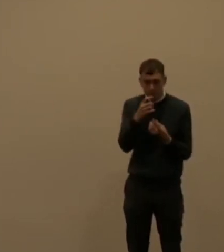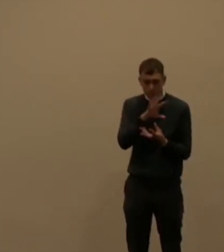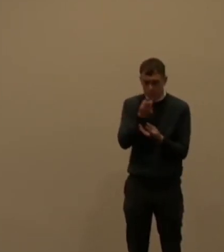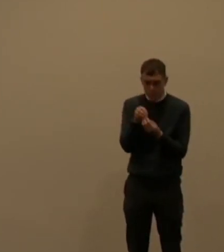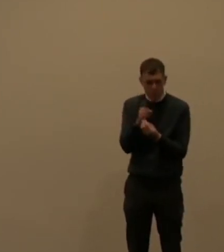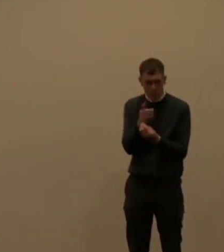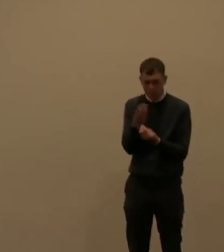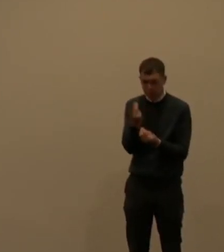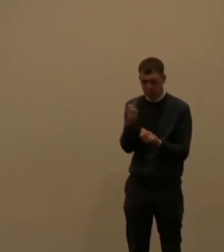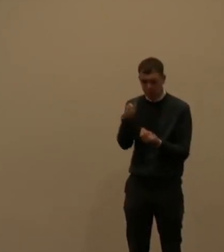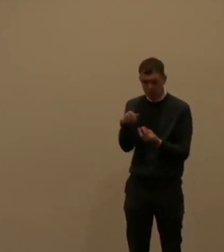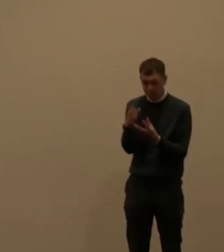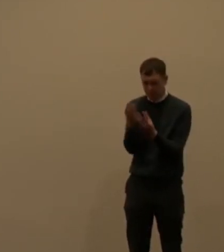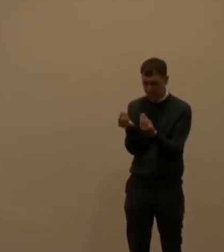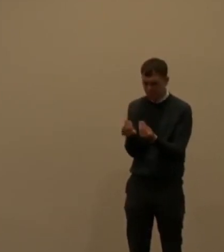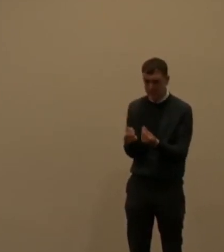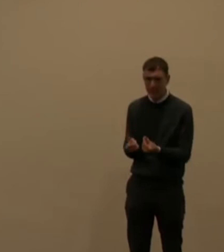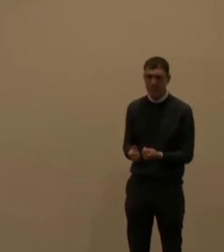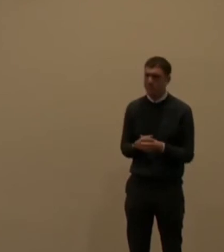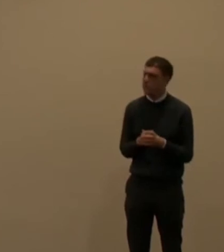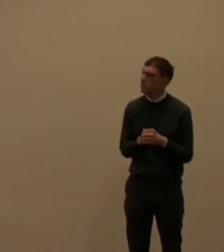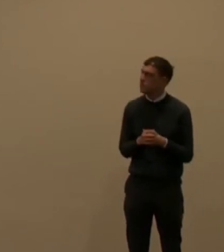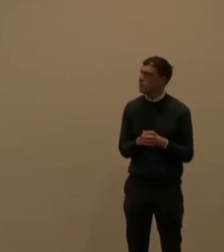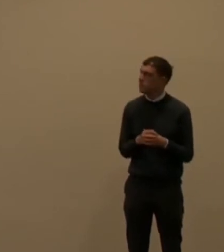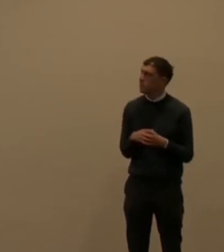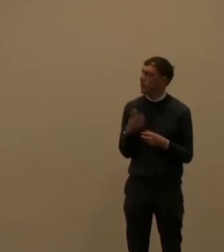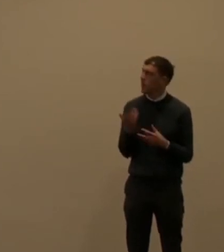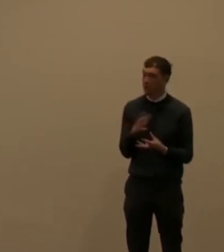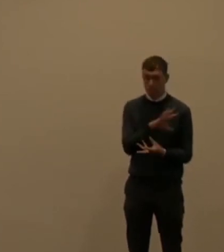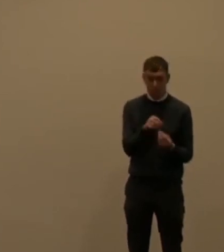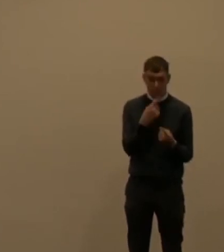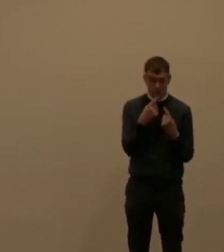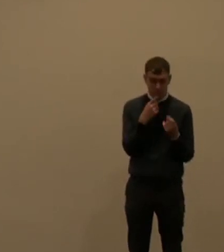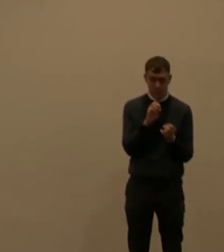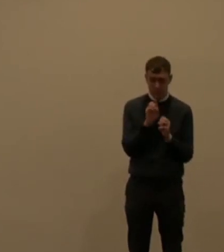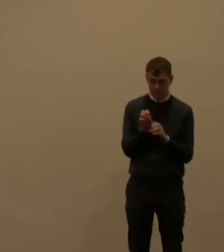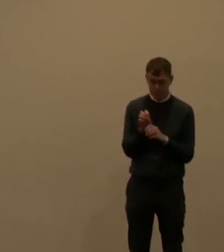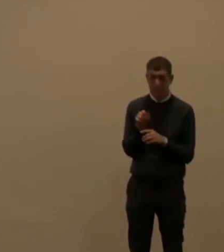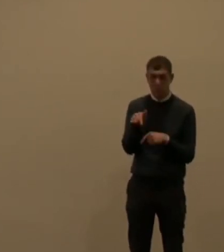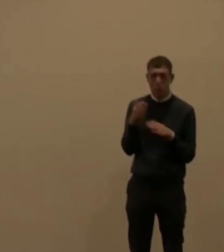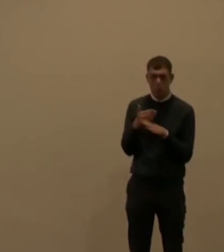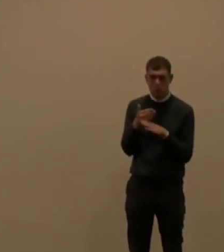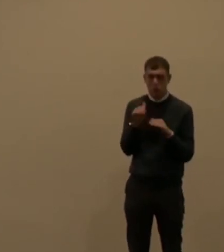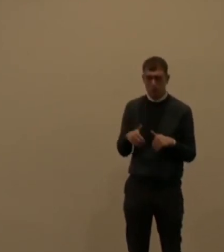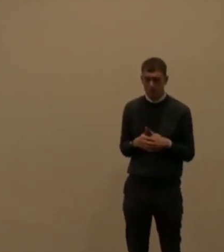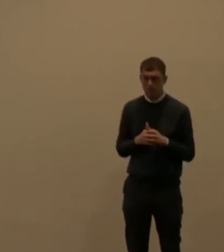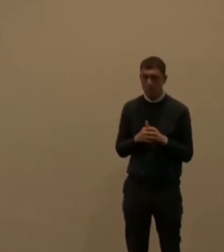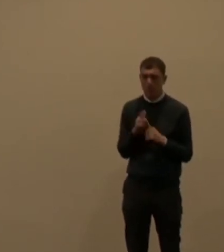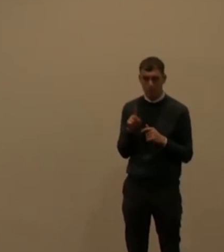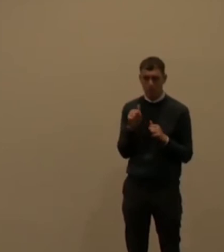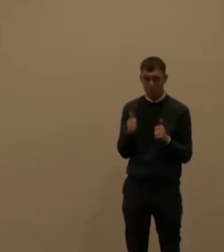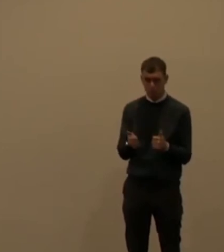you missing something? And all of that information that you put in all of those workshops, it actually is also a